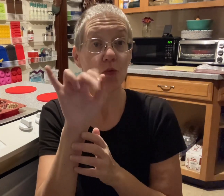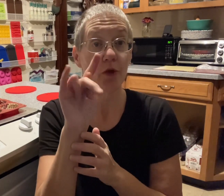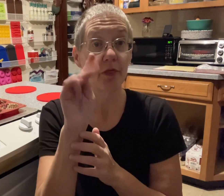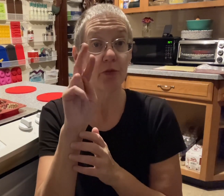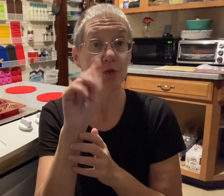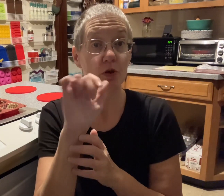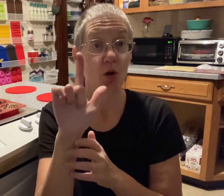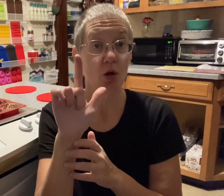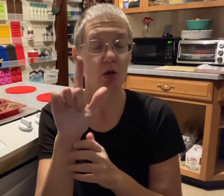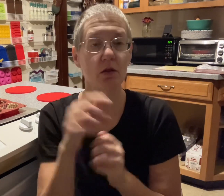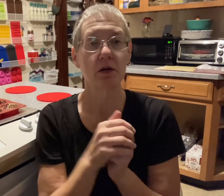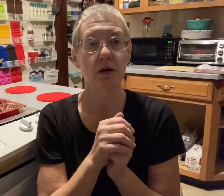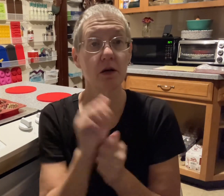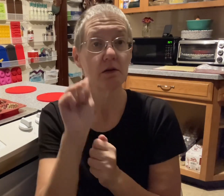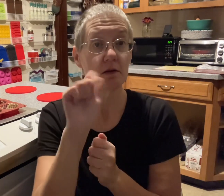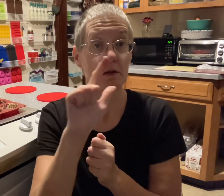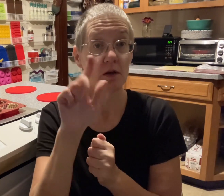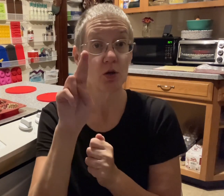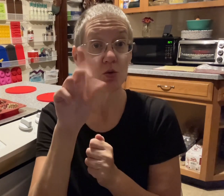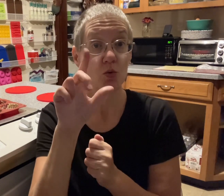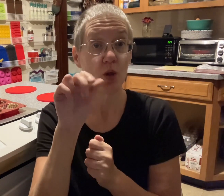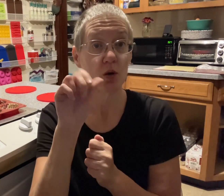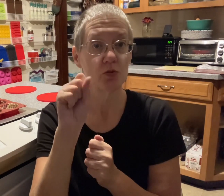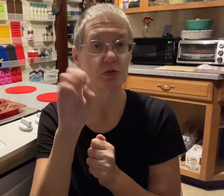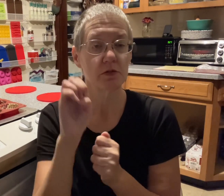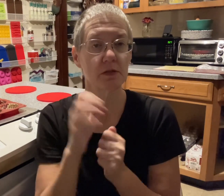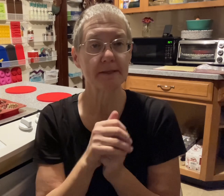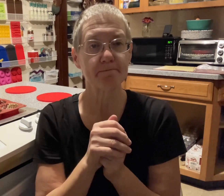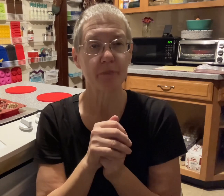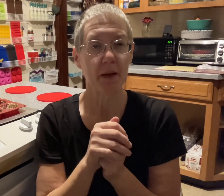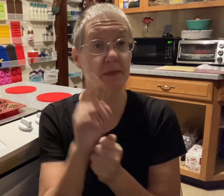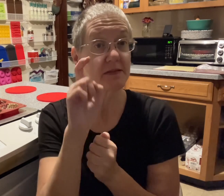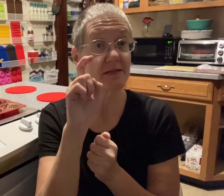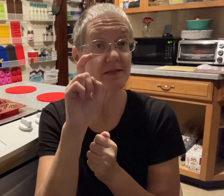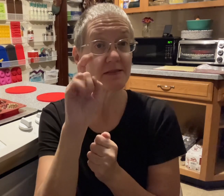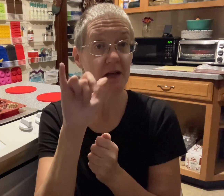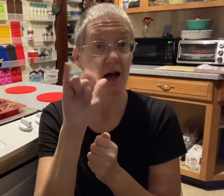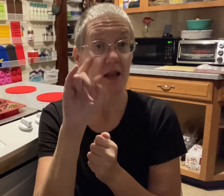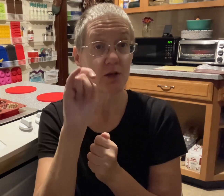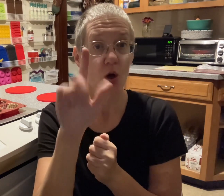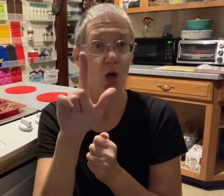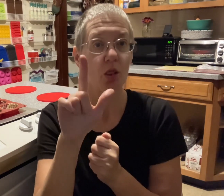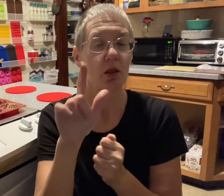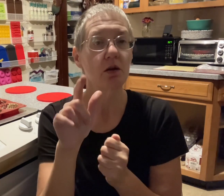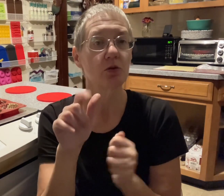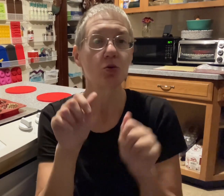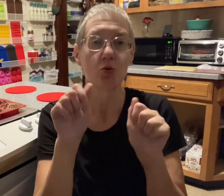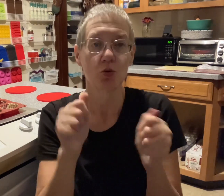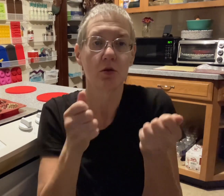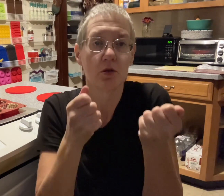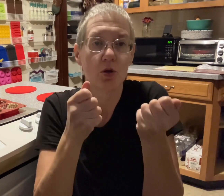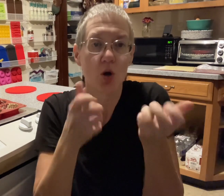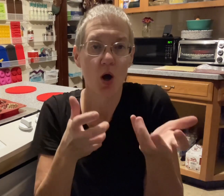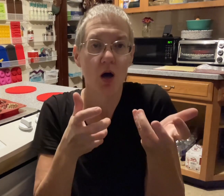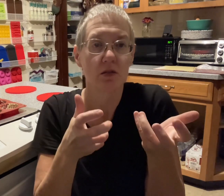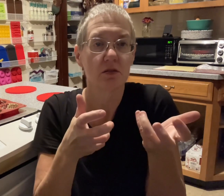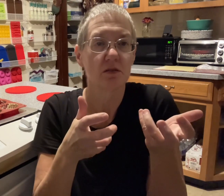have erythritol in them, or allulose, or xylitol, they're going to cause stomach